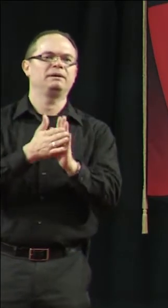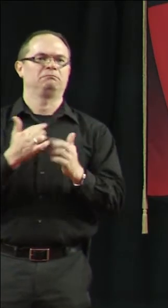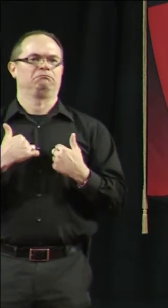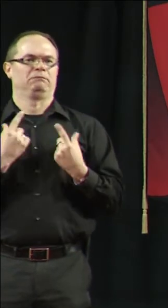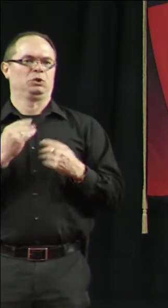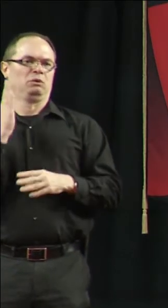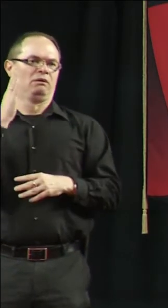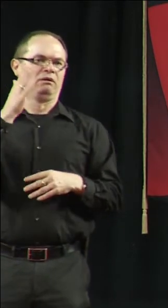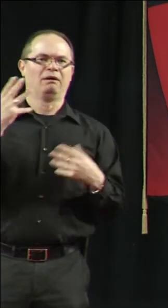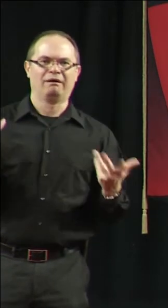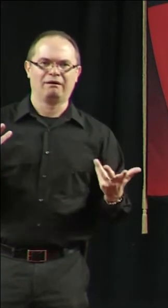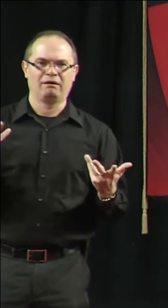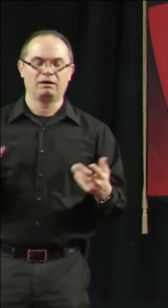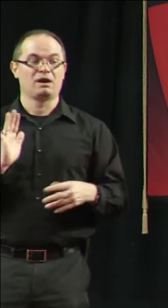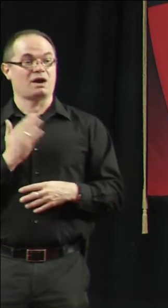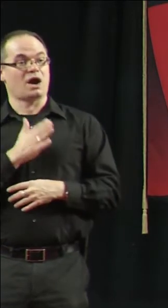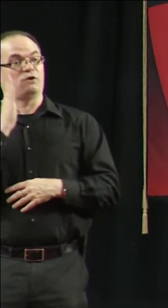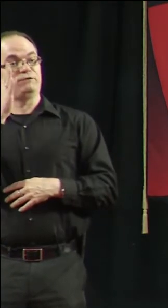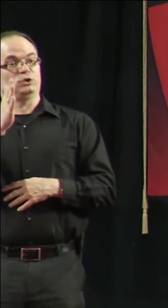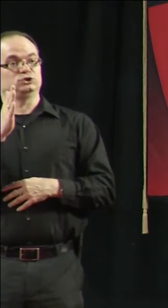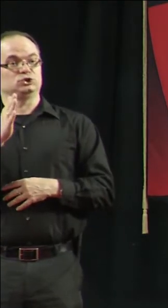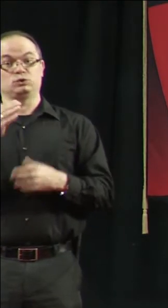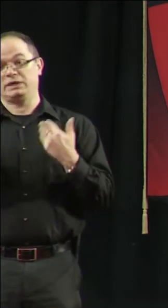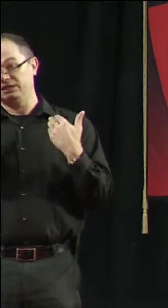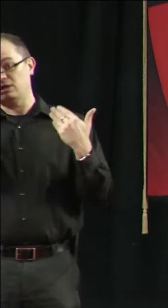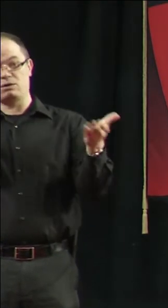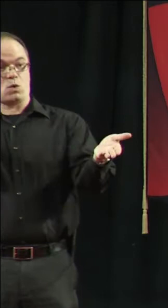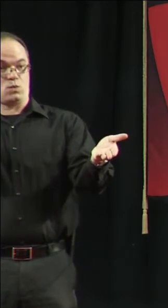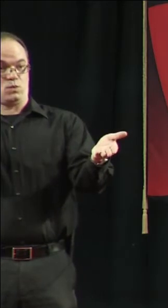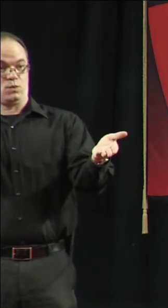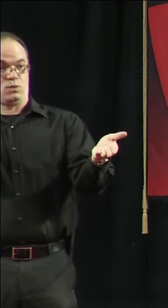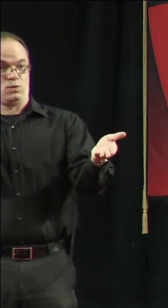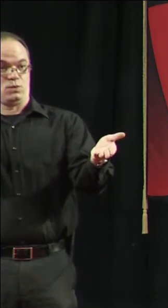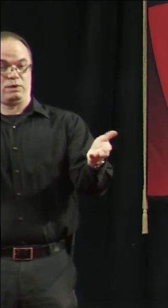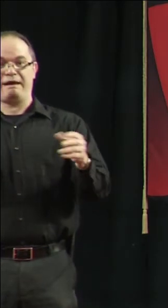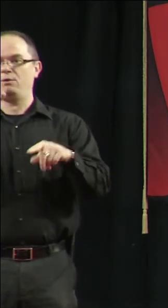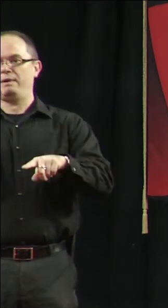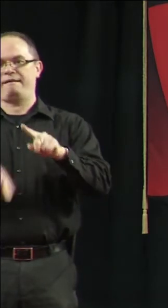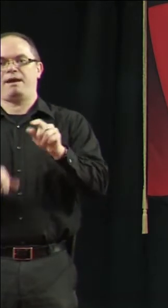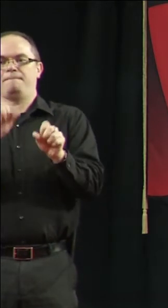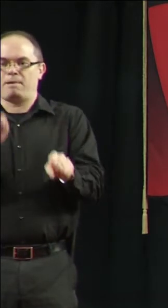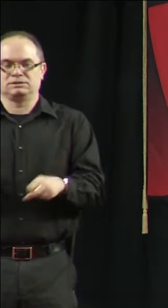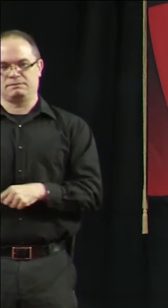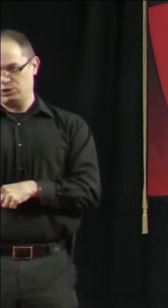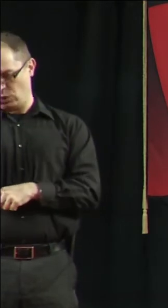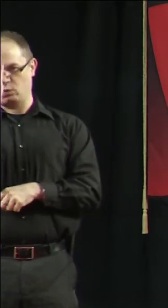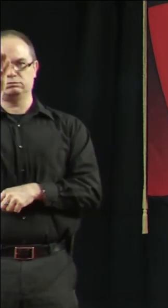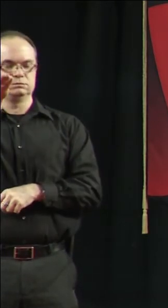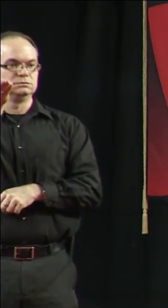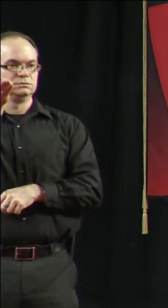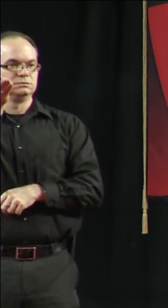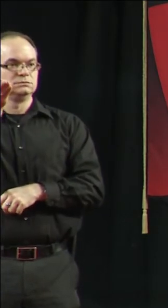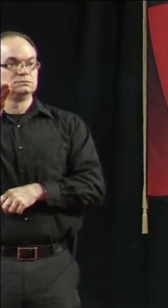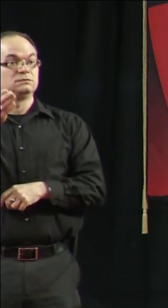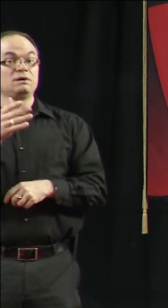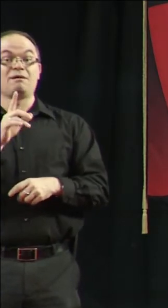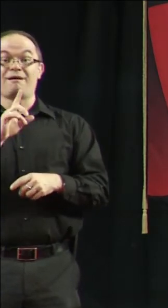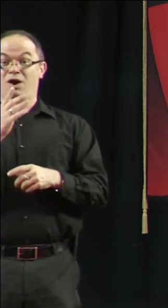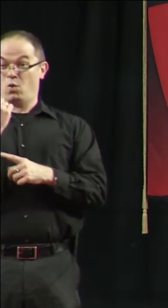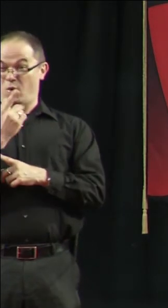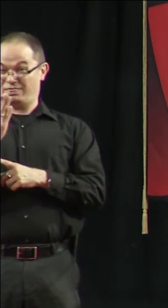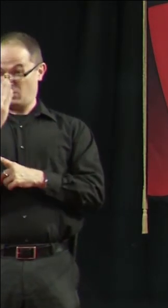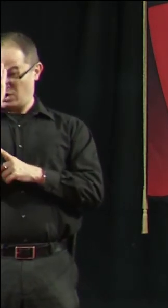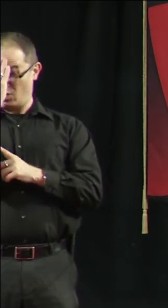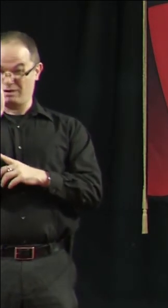do. Our future is unknown and unknowable. The only thing that is certain about our